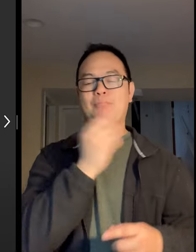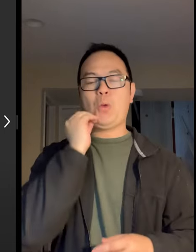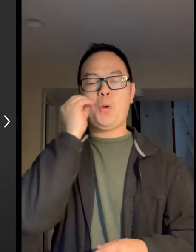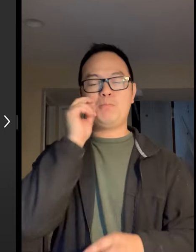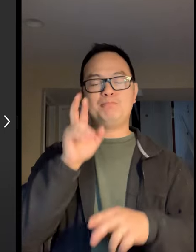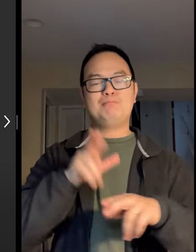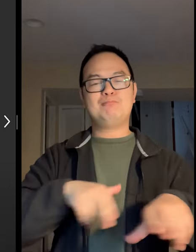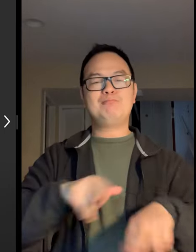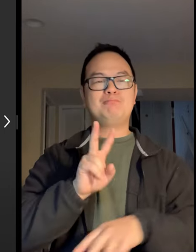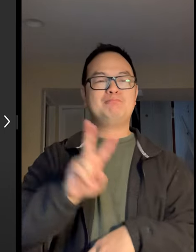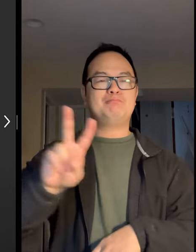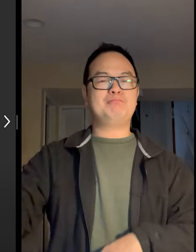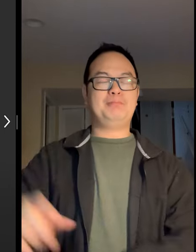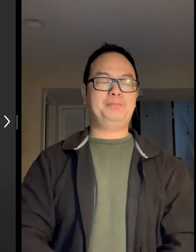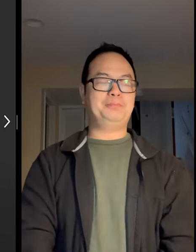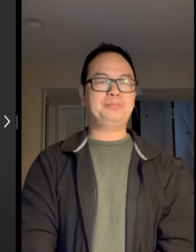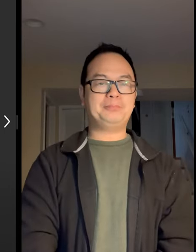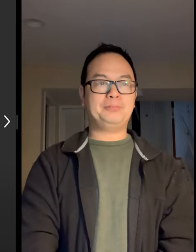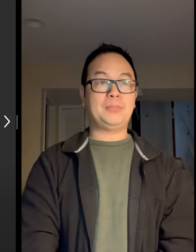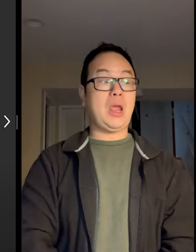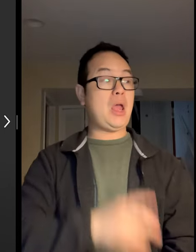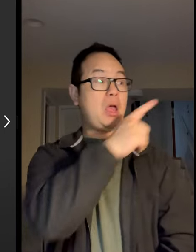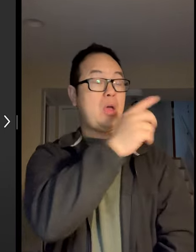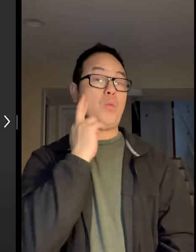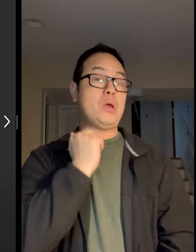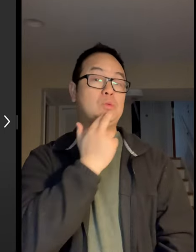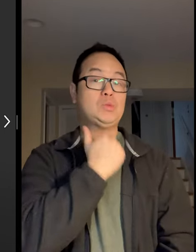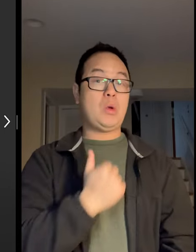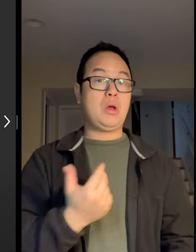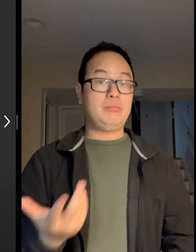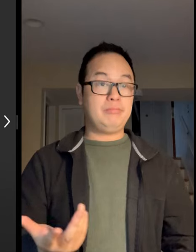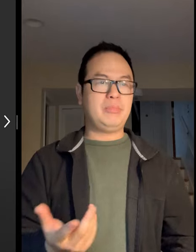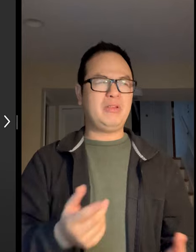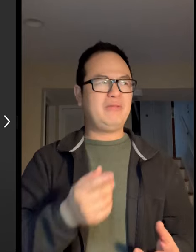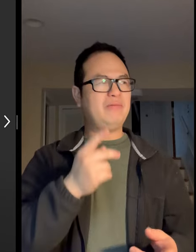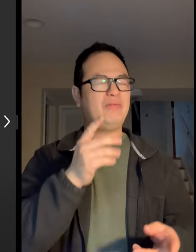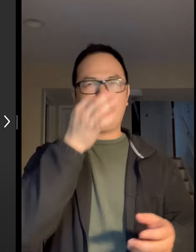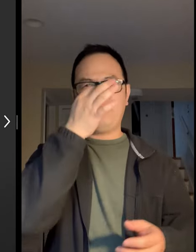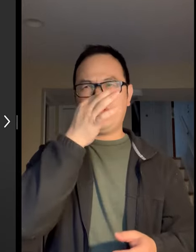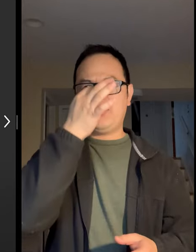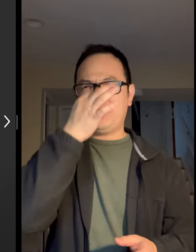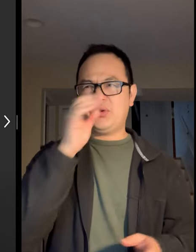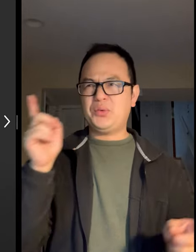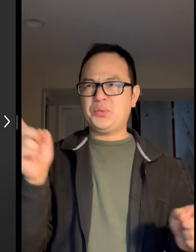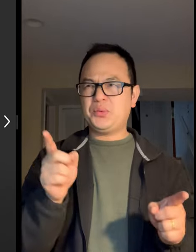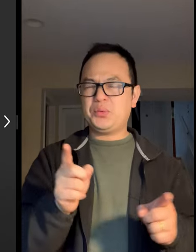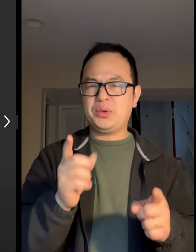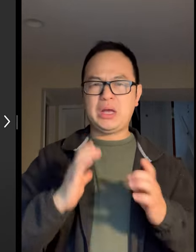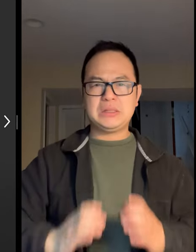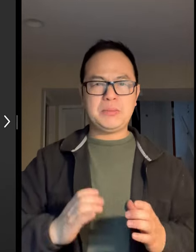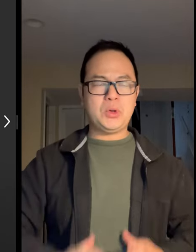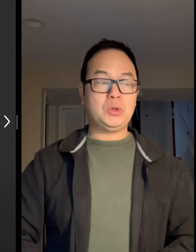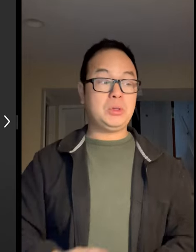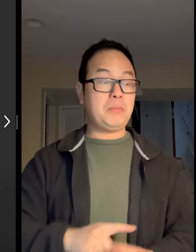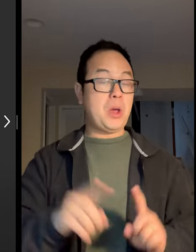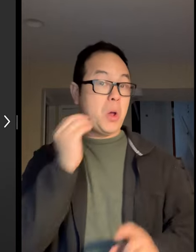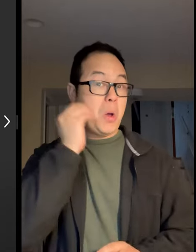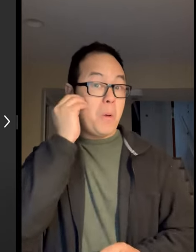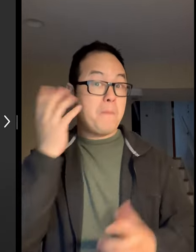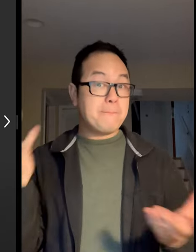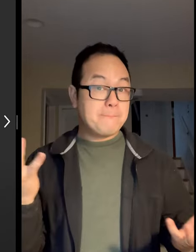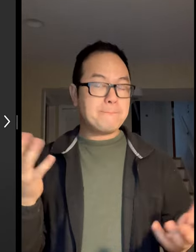At the restaurant, there were fewer and fewer customers. But at home, I learned how to use a computer and to